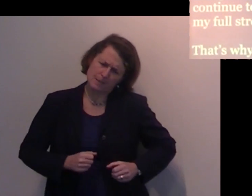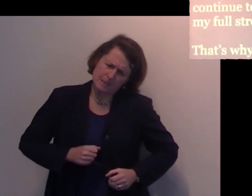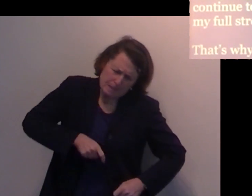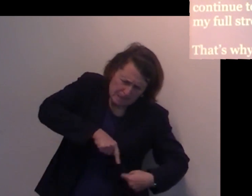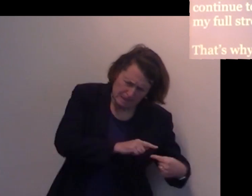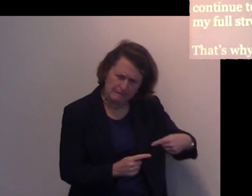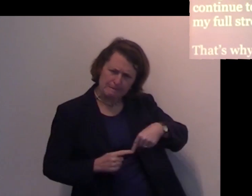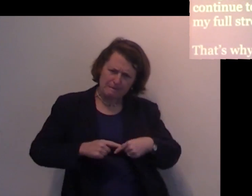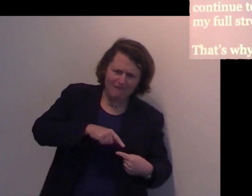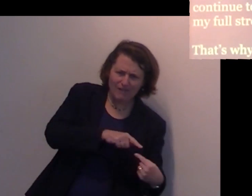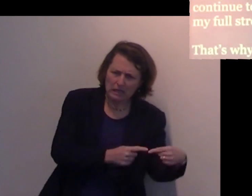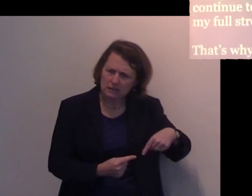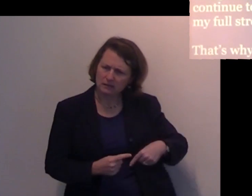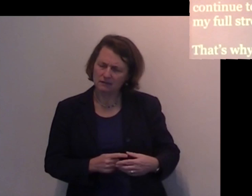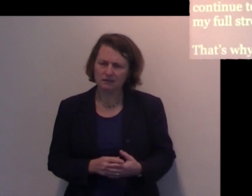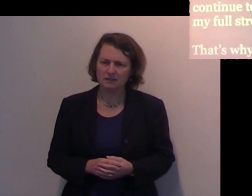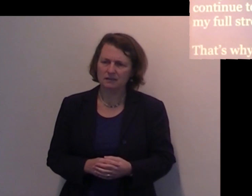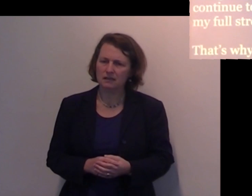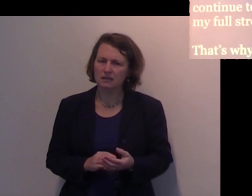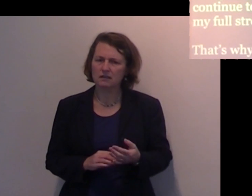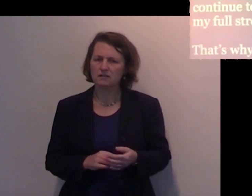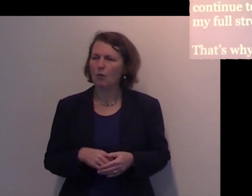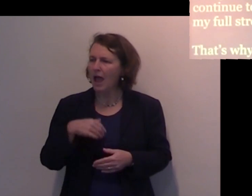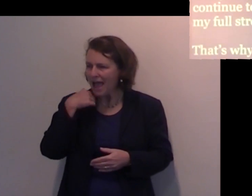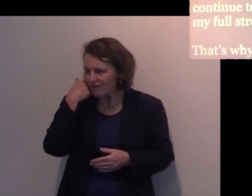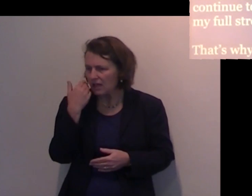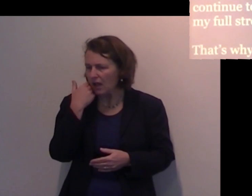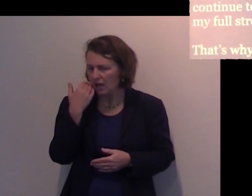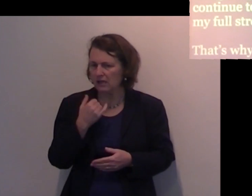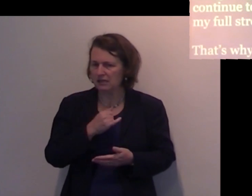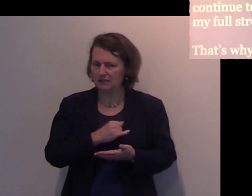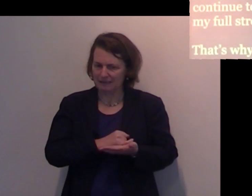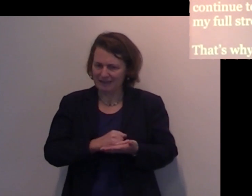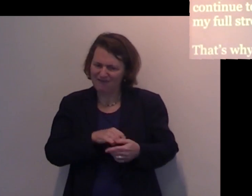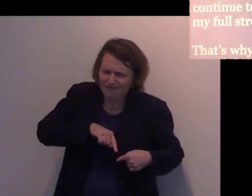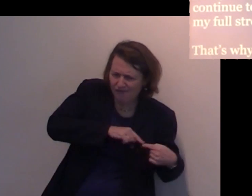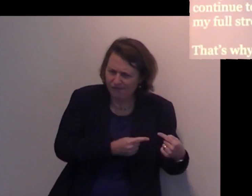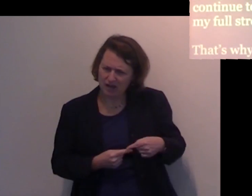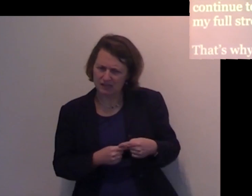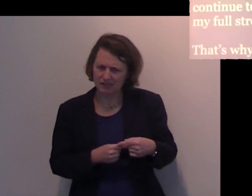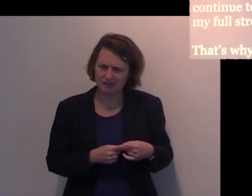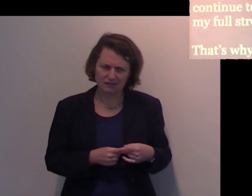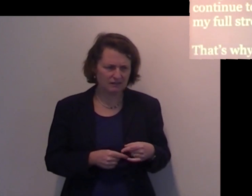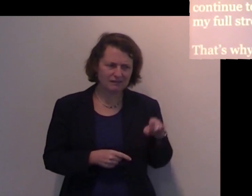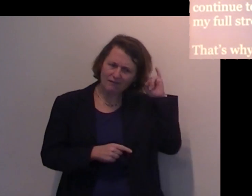I must continue to fight sin and the devil with my full strength.